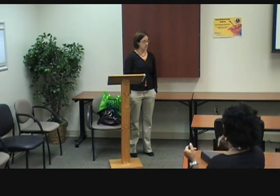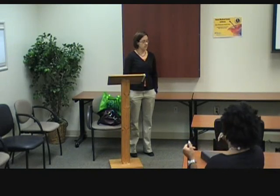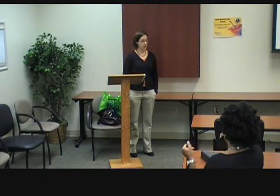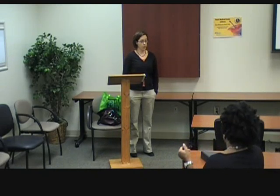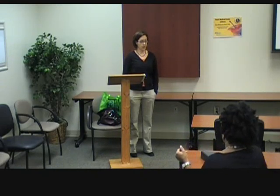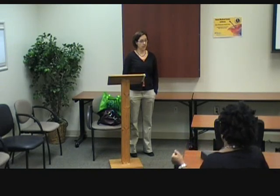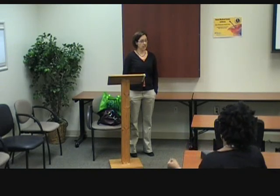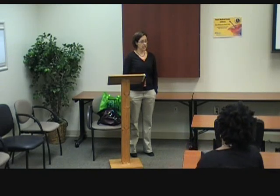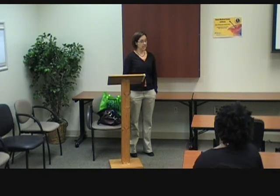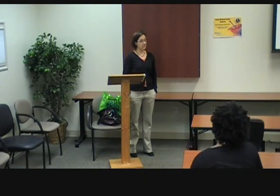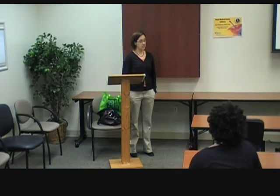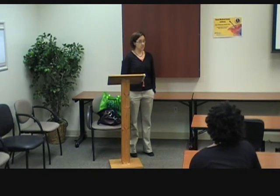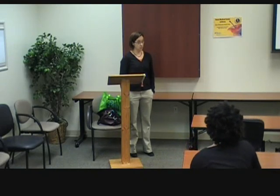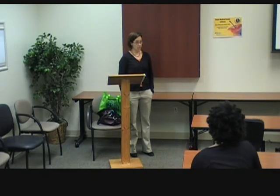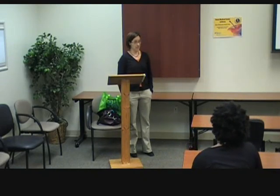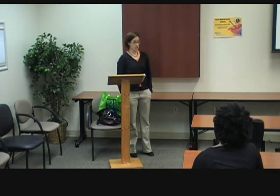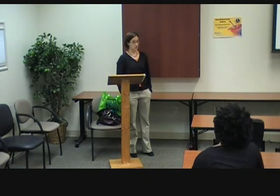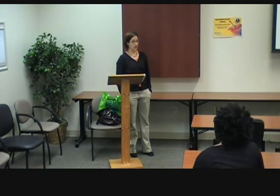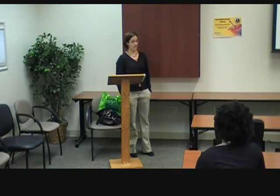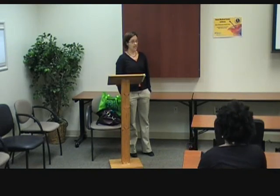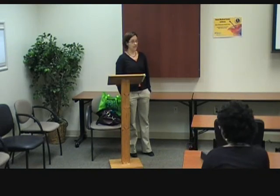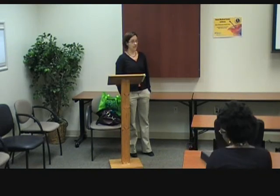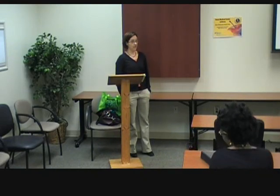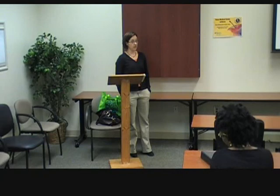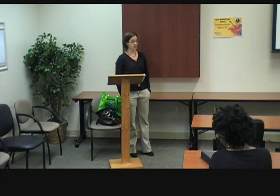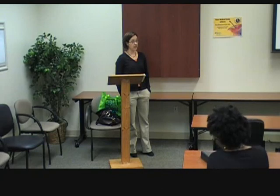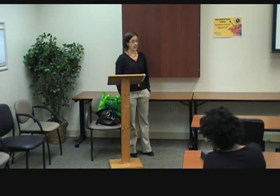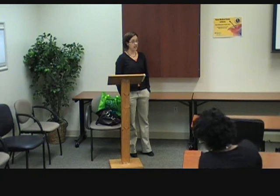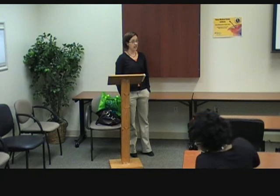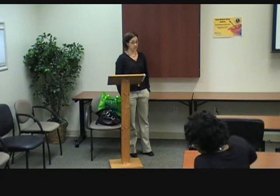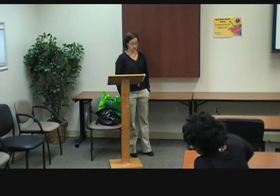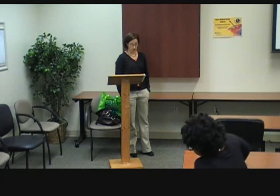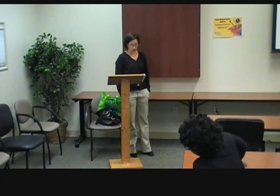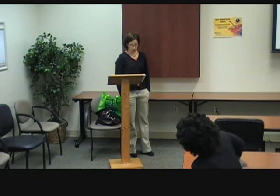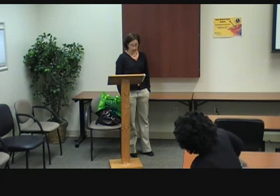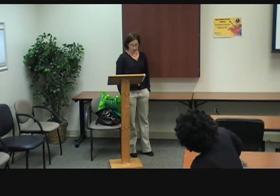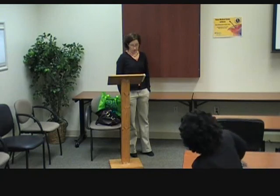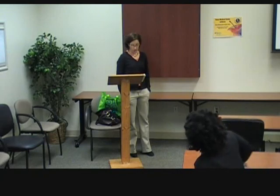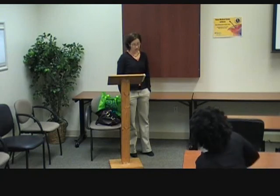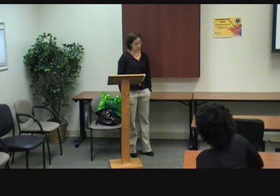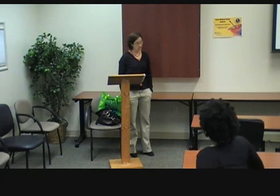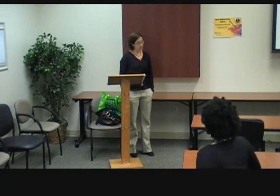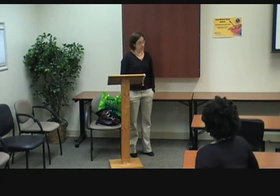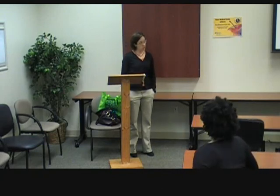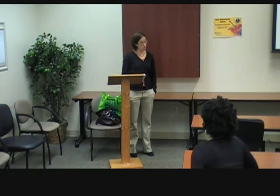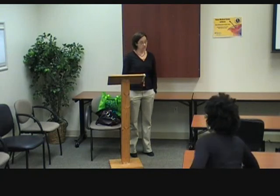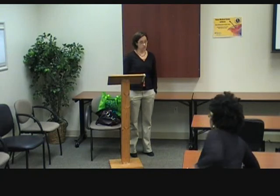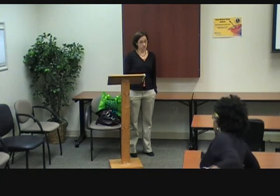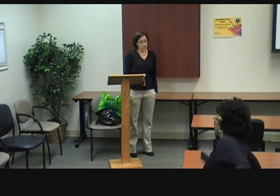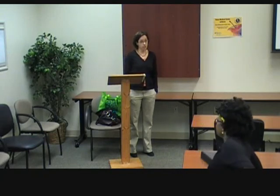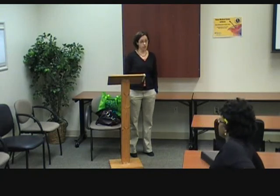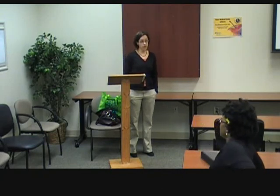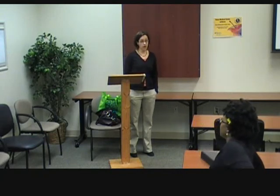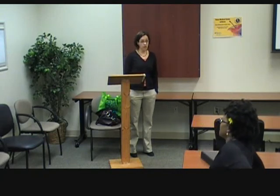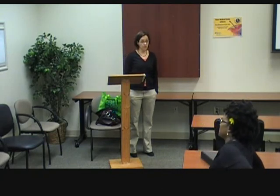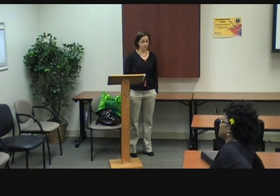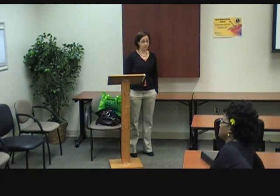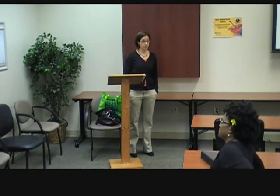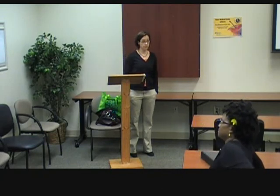things that were related again to this week. So I've handed everybody their handouts. Anybody have any quick questions before we go?